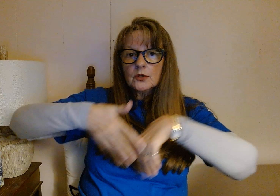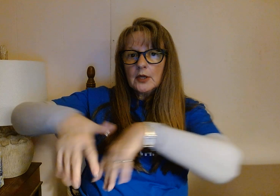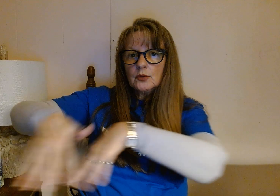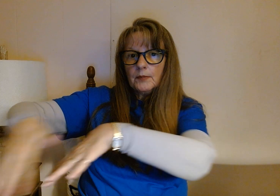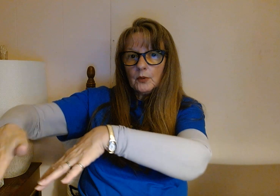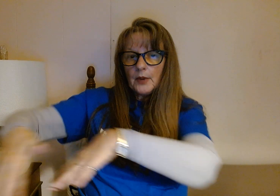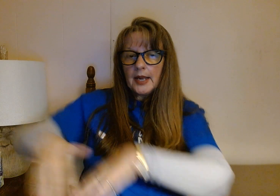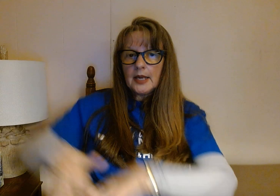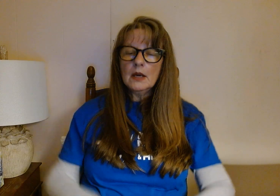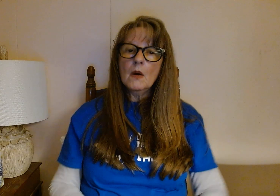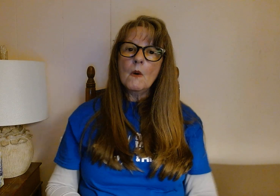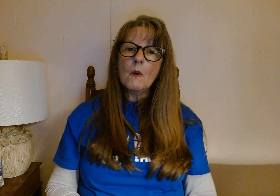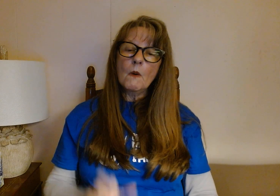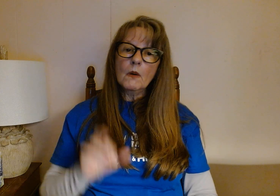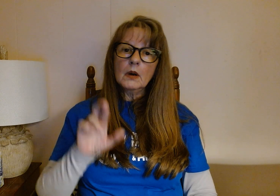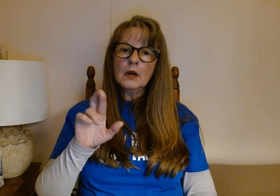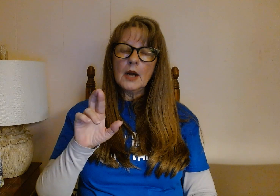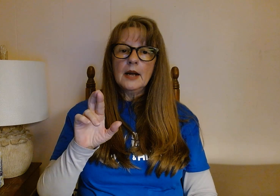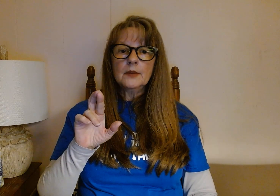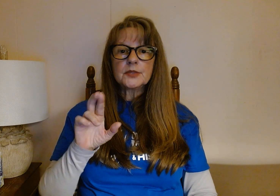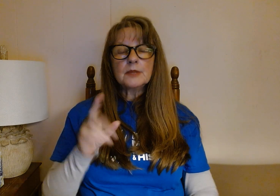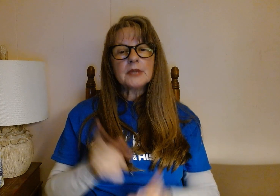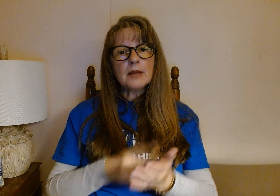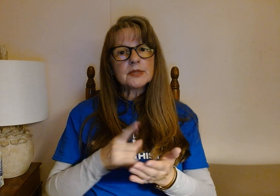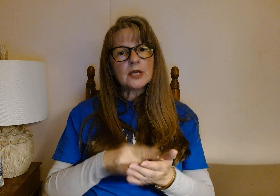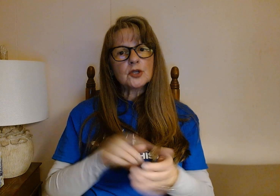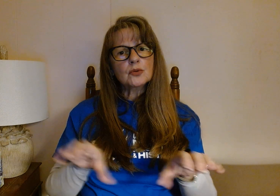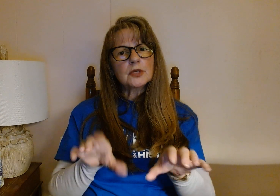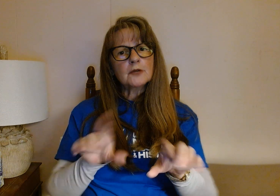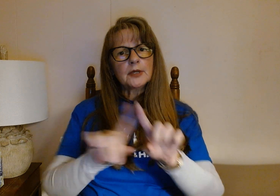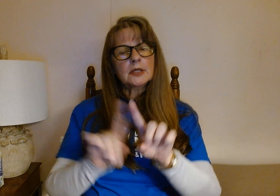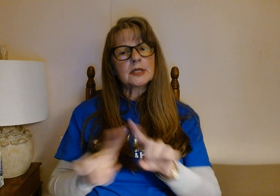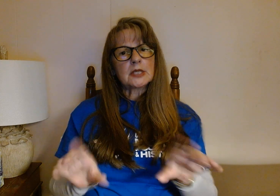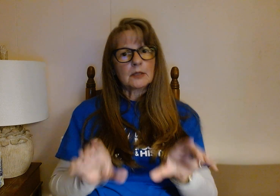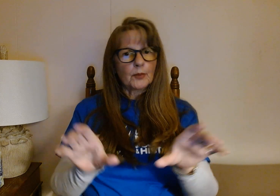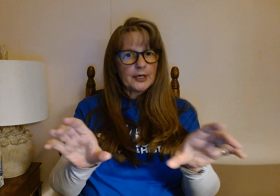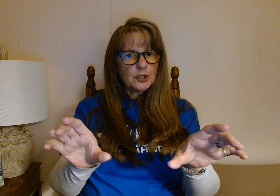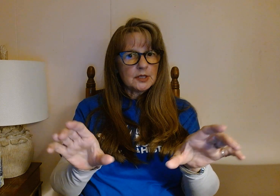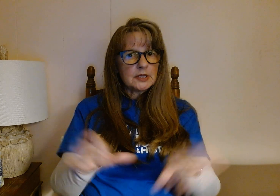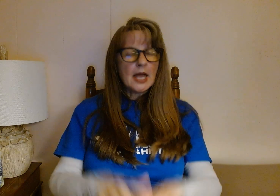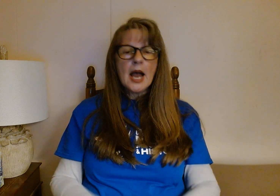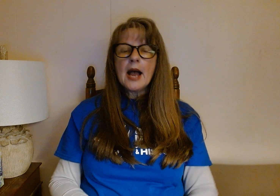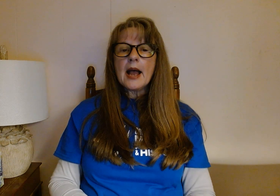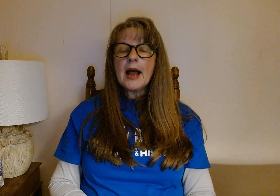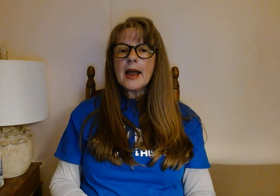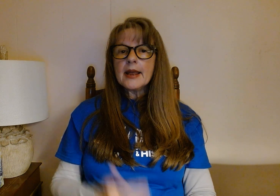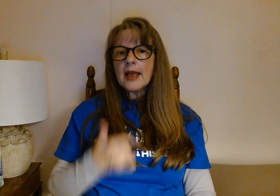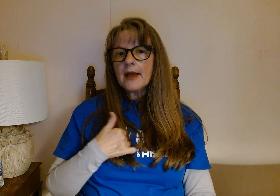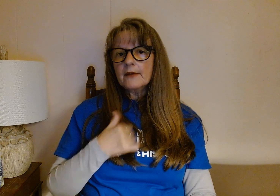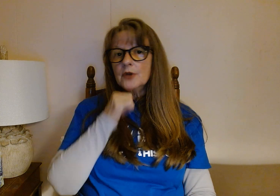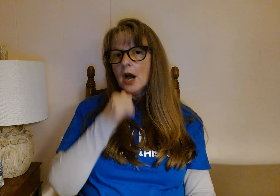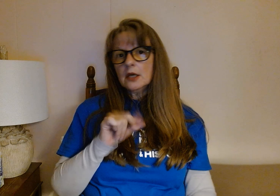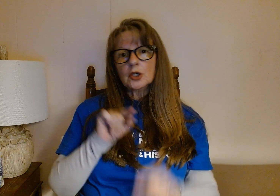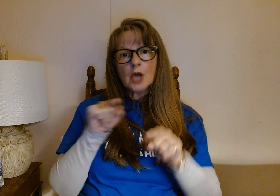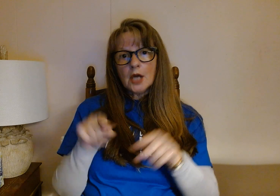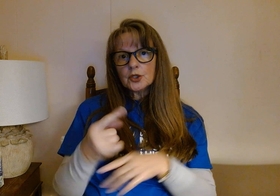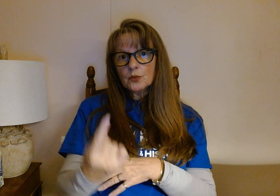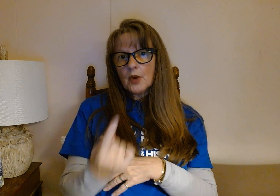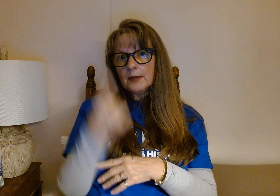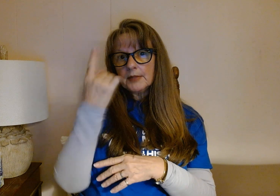do a parade, or sometimes they do different celebrations. I have not gone to one because